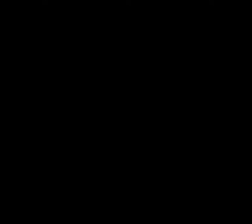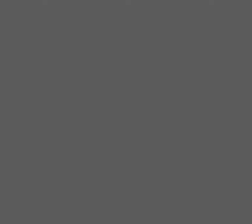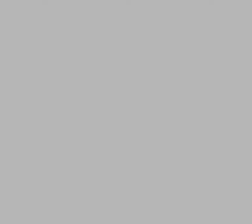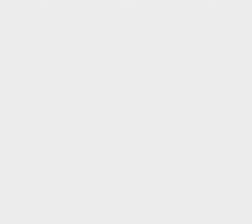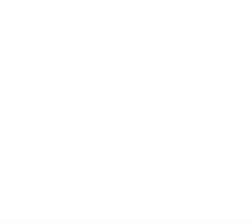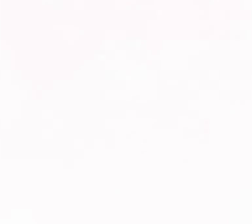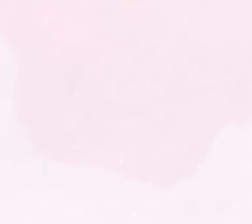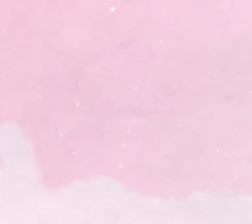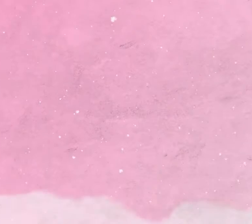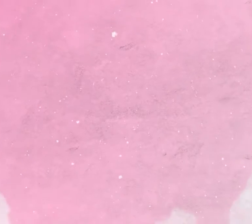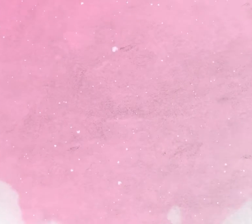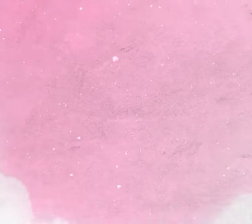Music